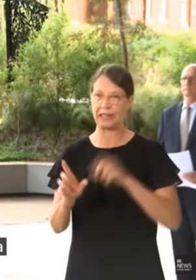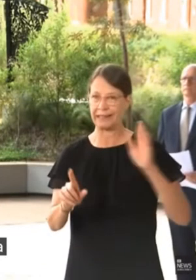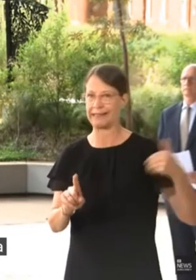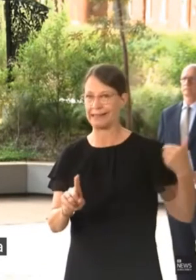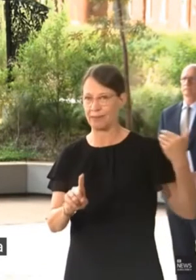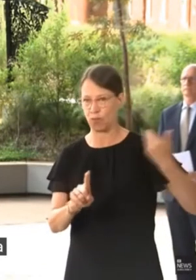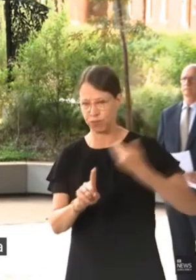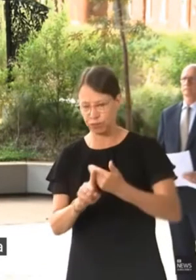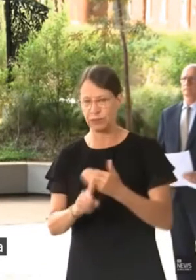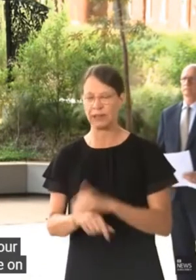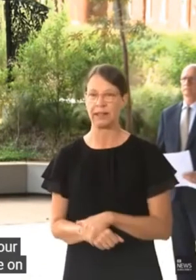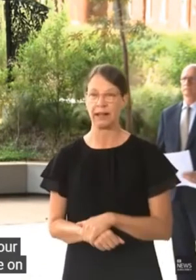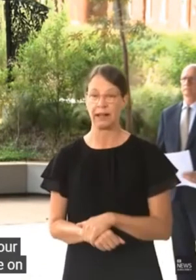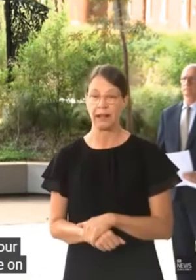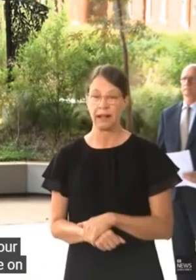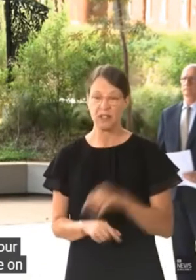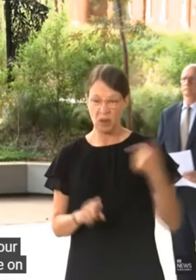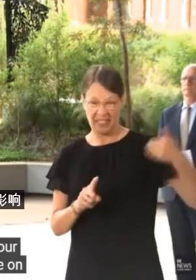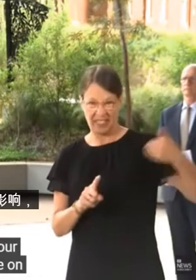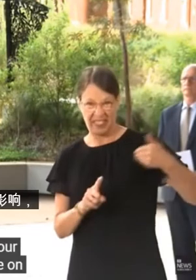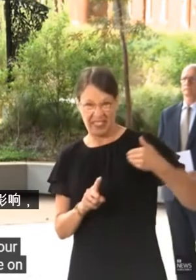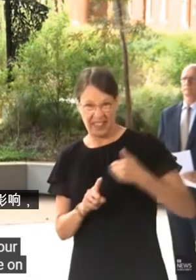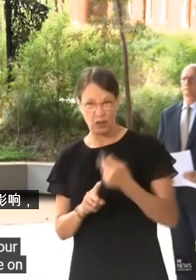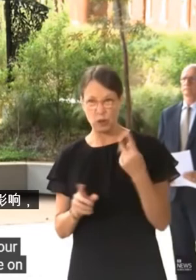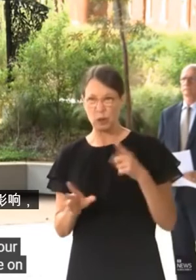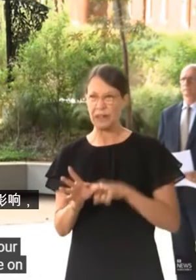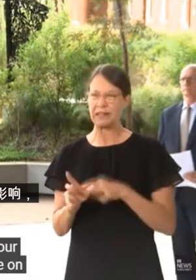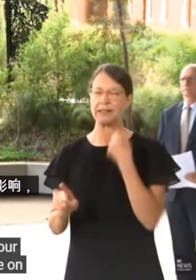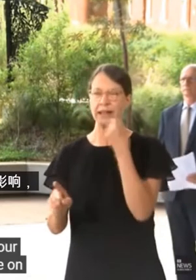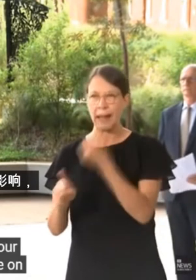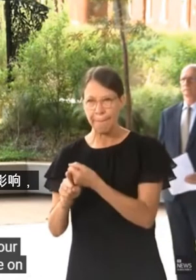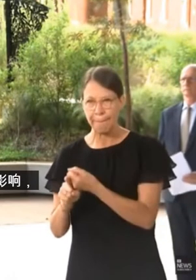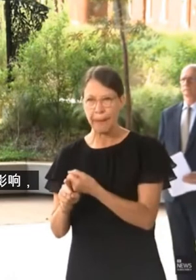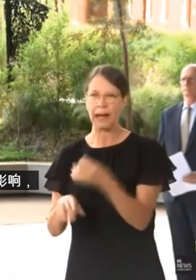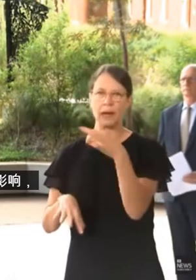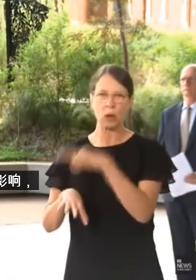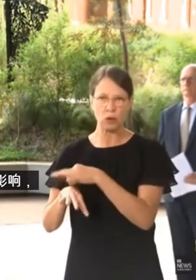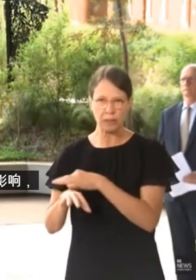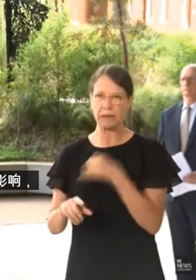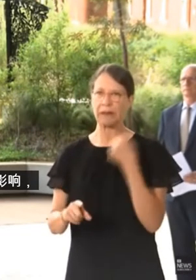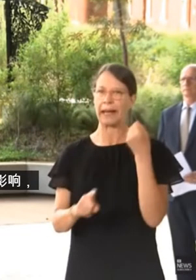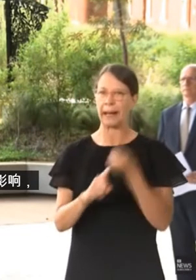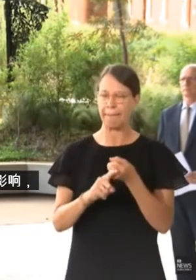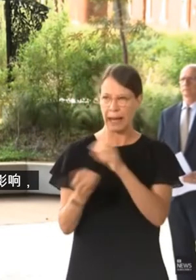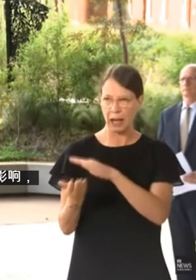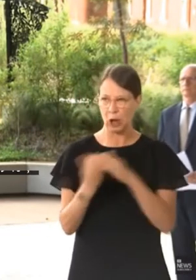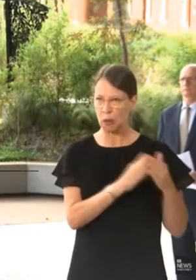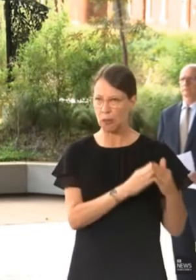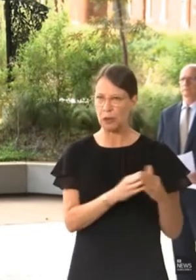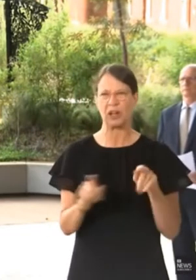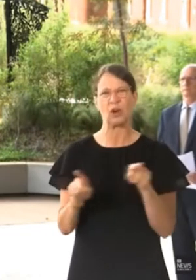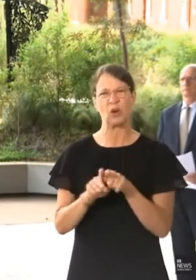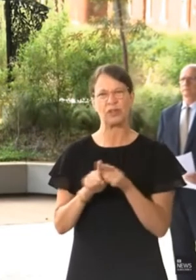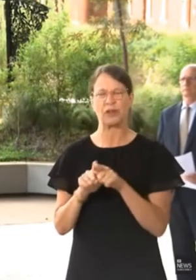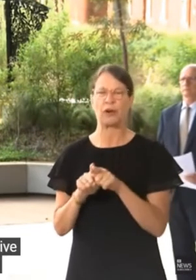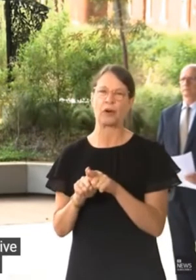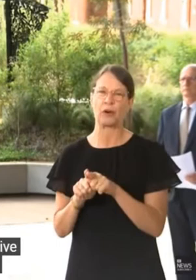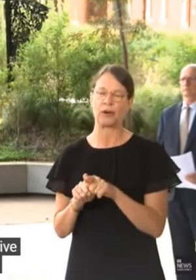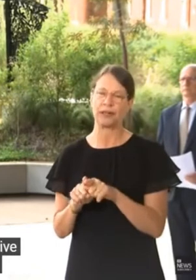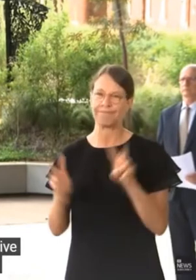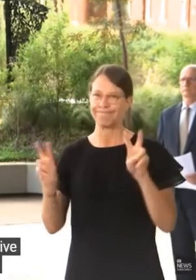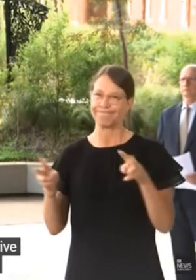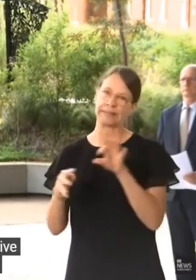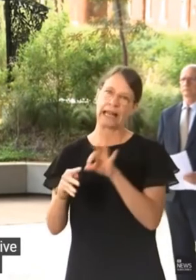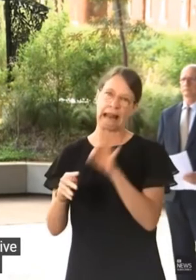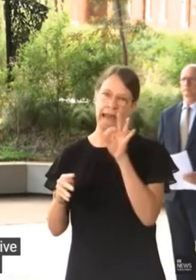have been impacts on our hospital system and of course on our community, and that extends to our elective surgery program.